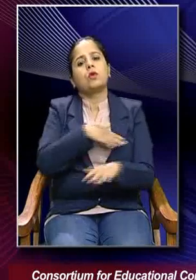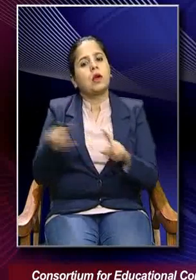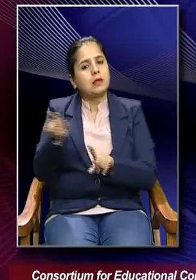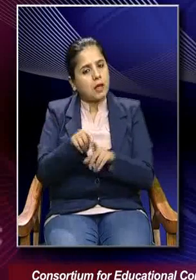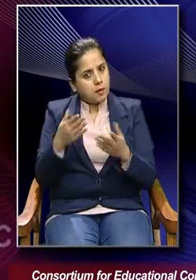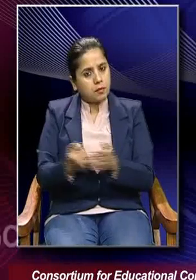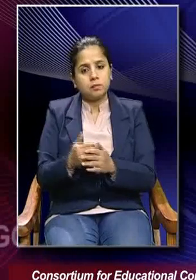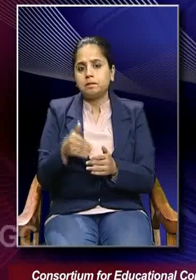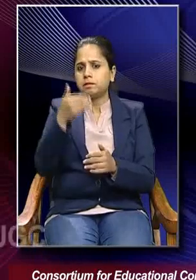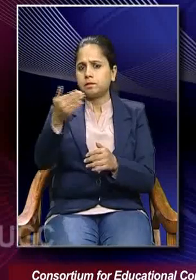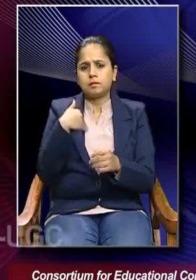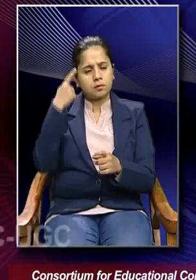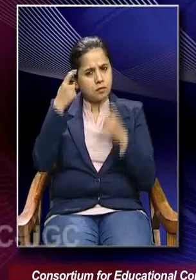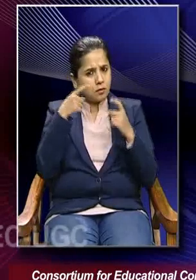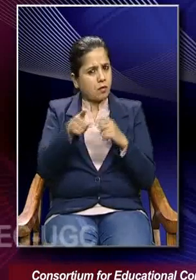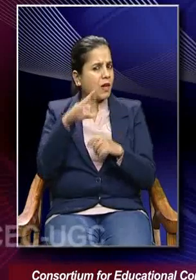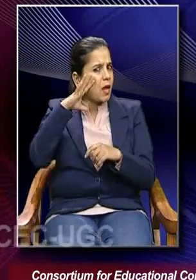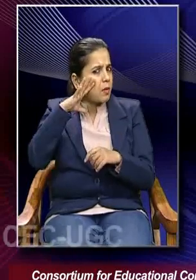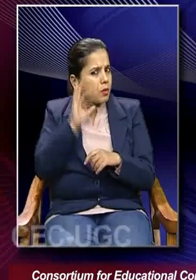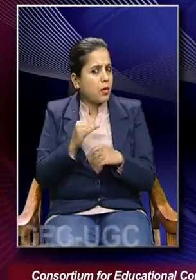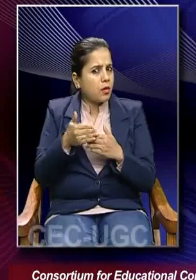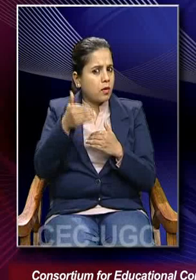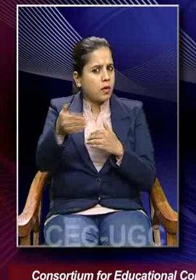the next thinker, and which is very important,